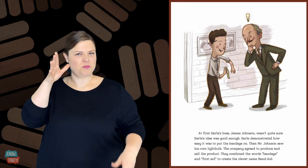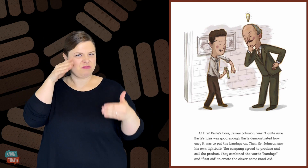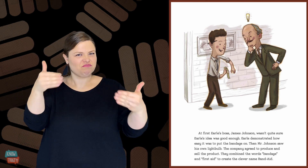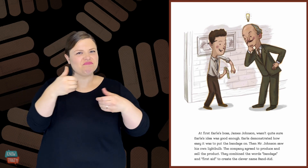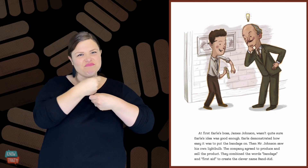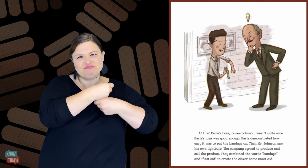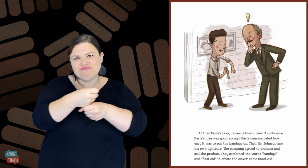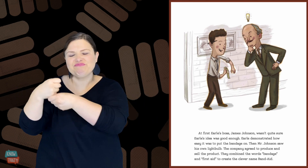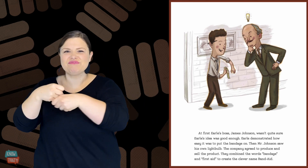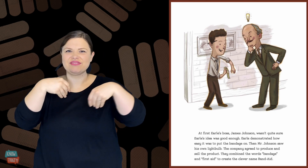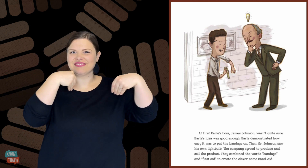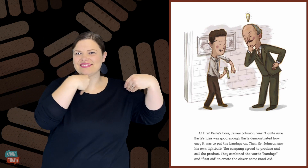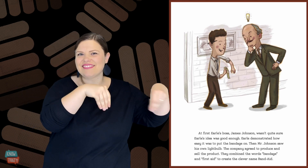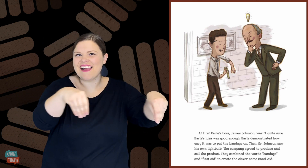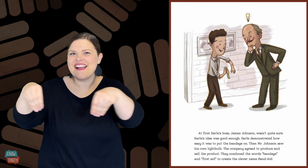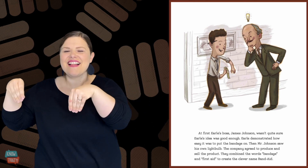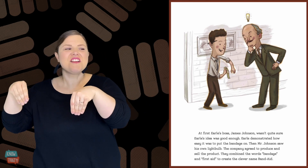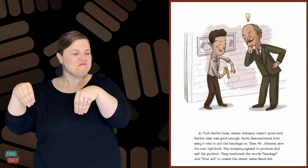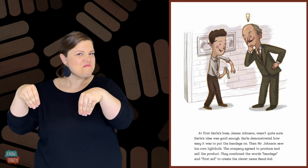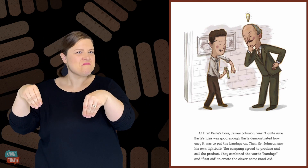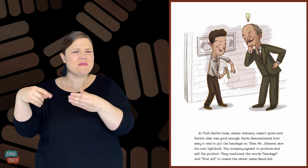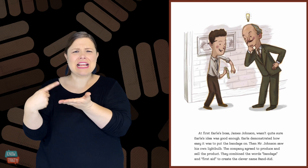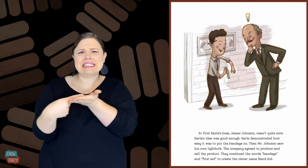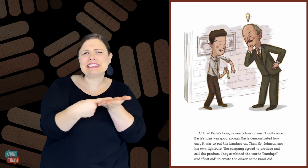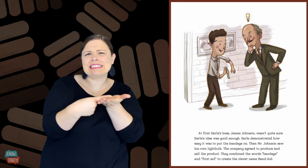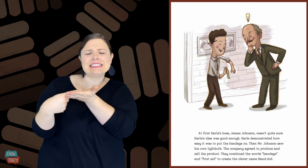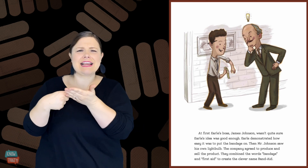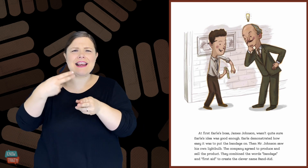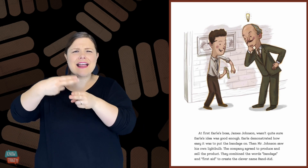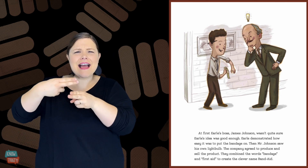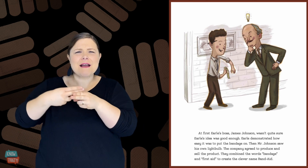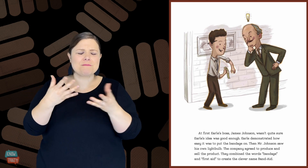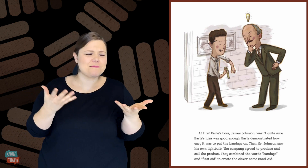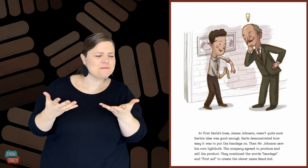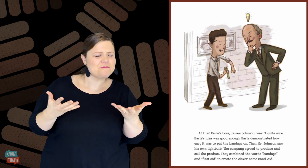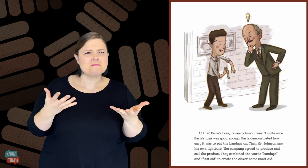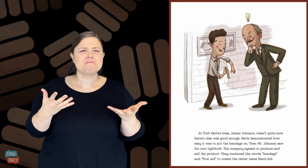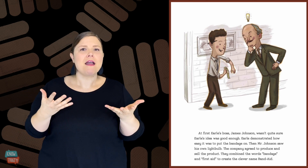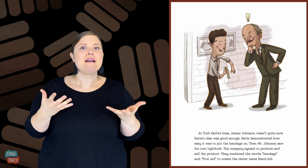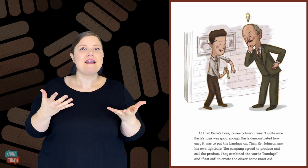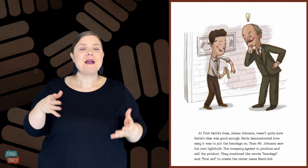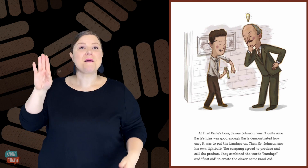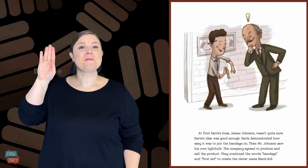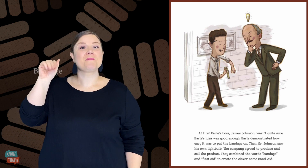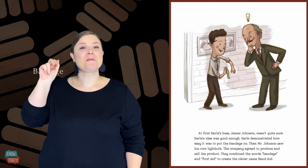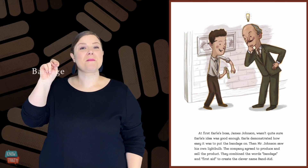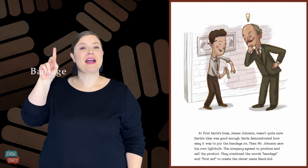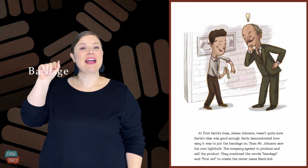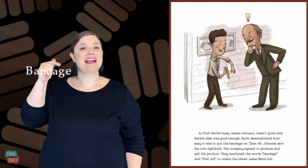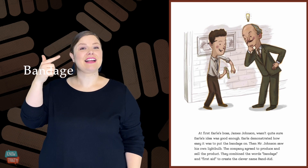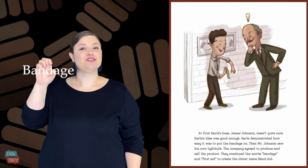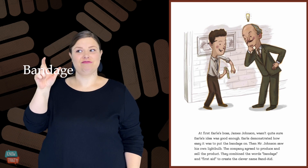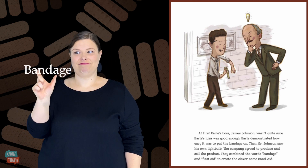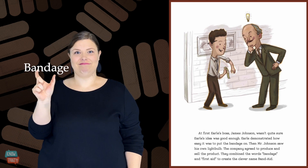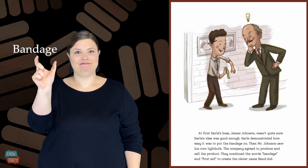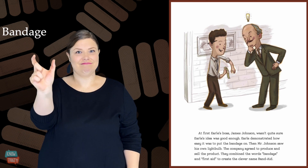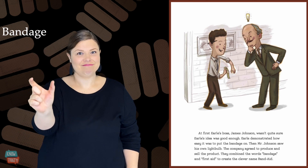the product. So they went ahead and combined the words bandage